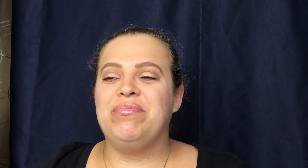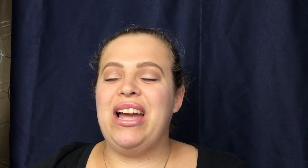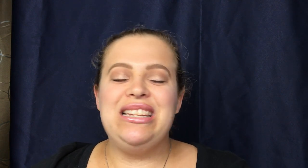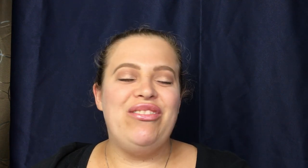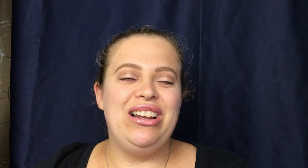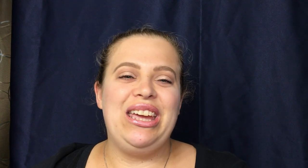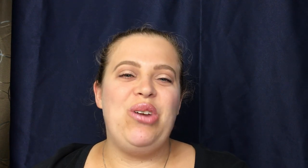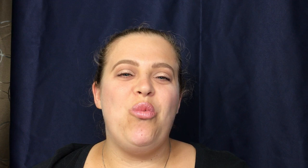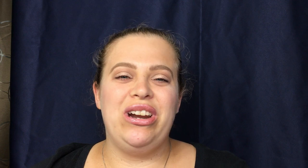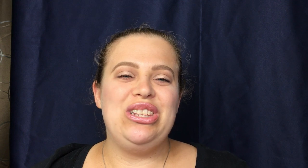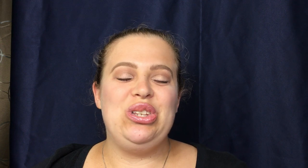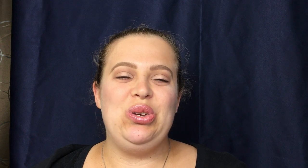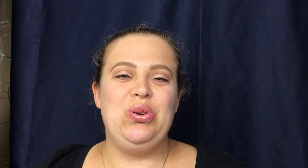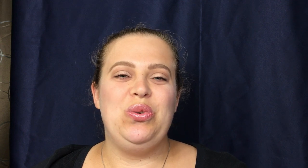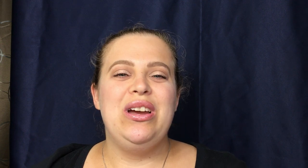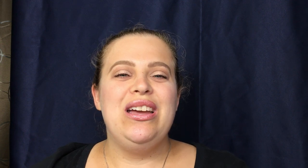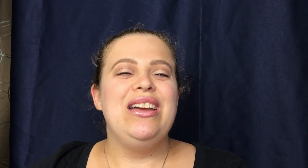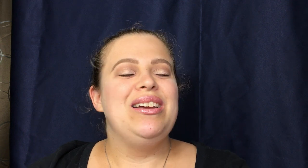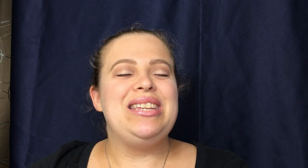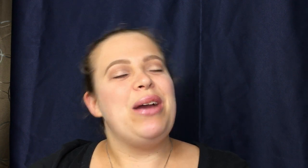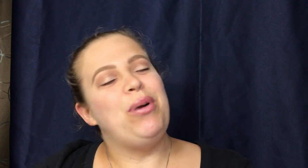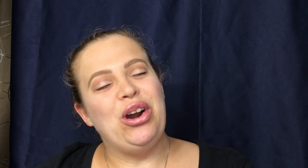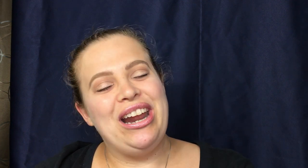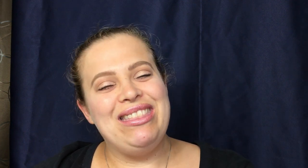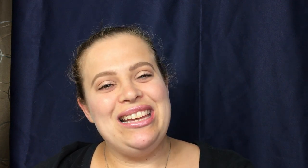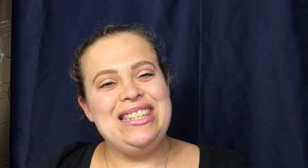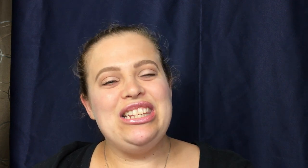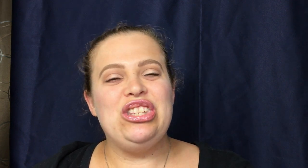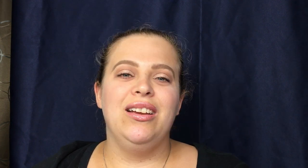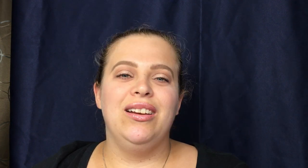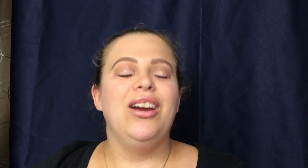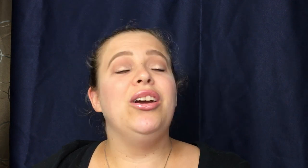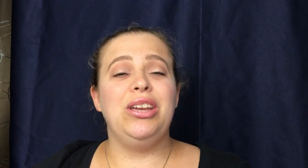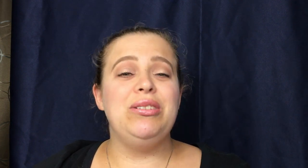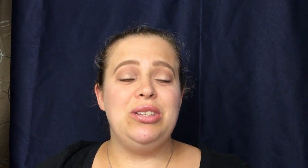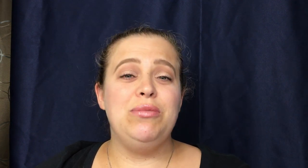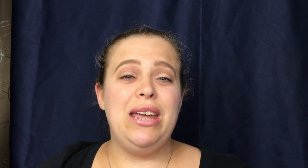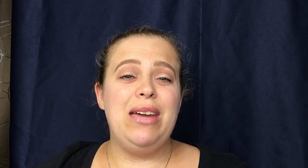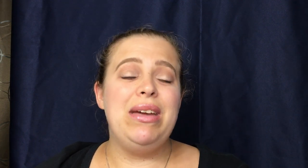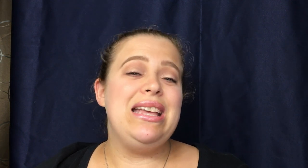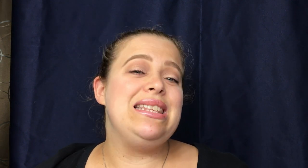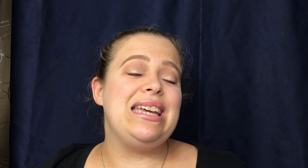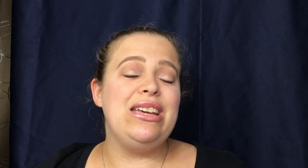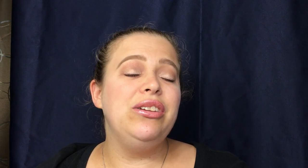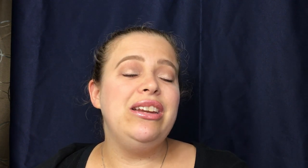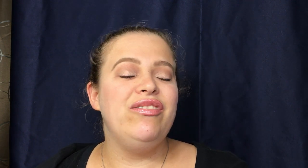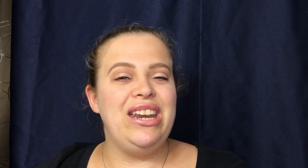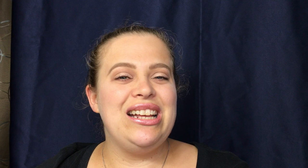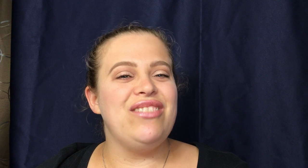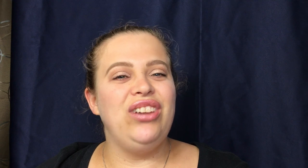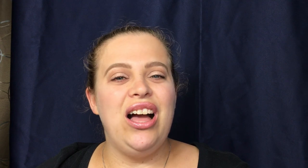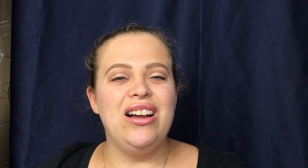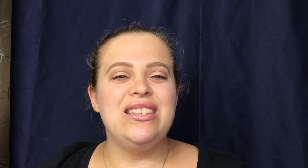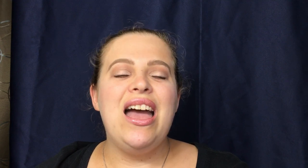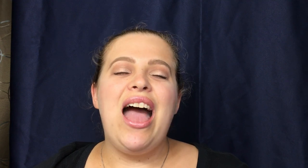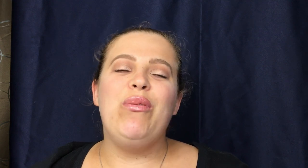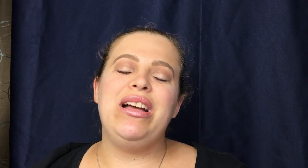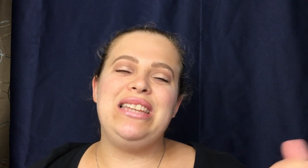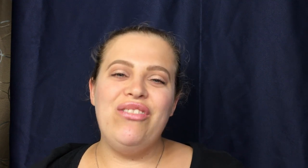I definitely wanted to take a part in this. Her YouTube name is Gilded Phoenix Vlogs. I will